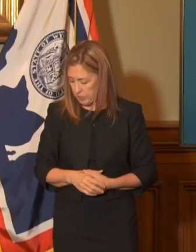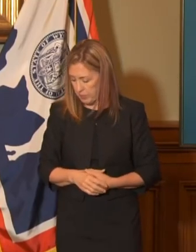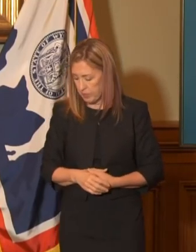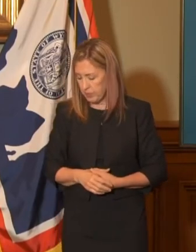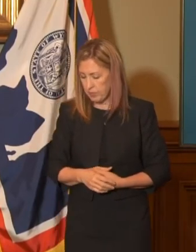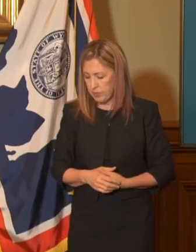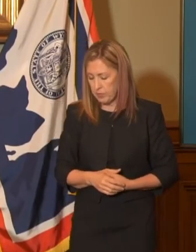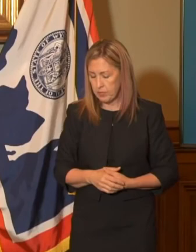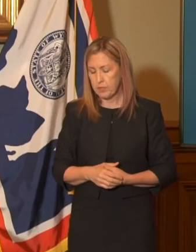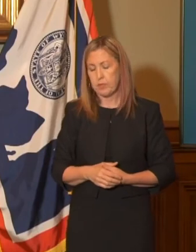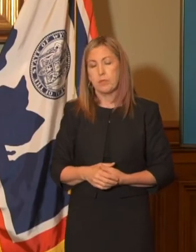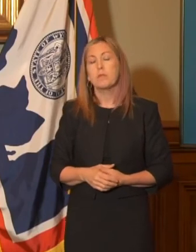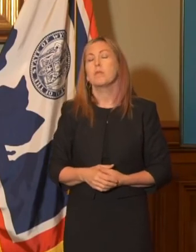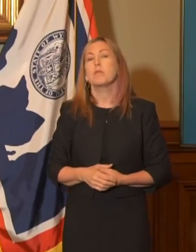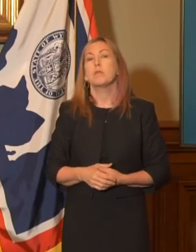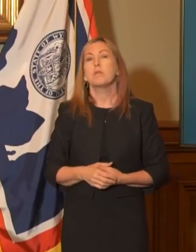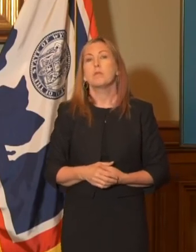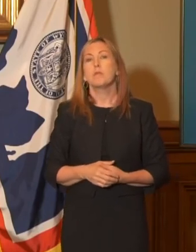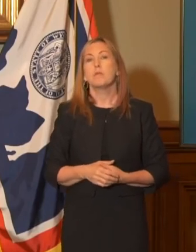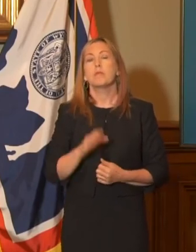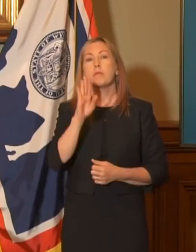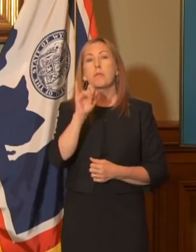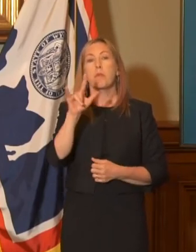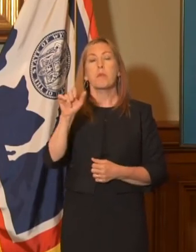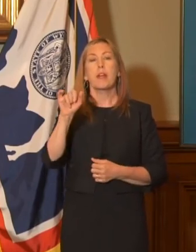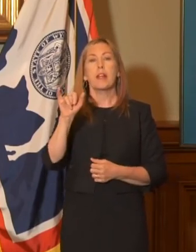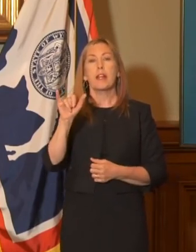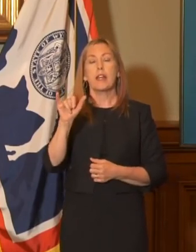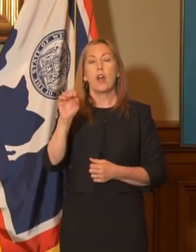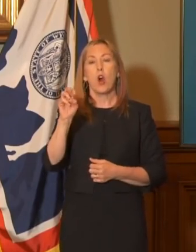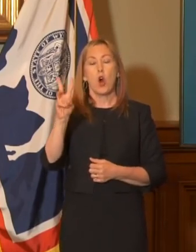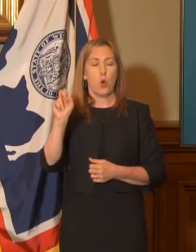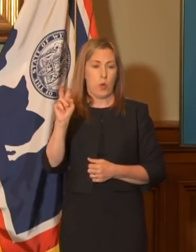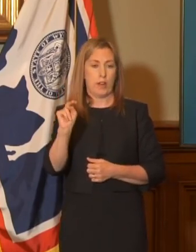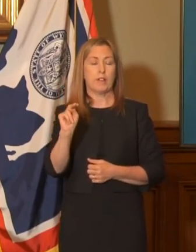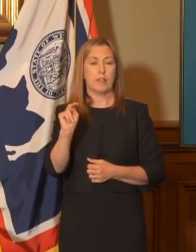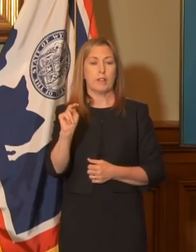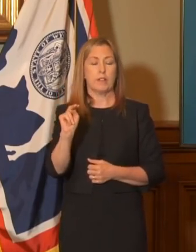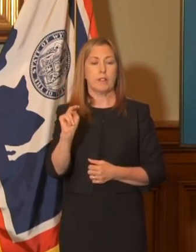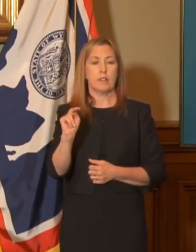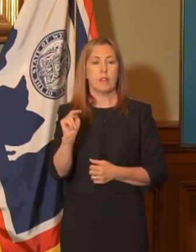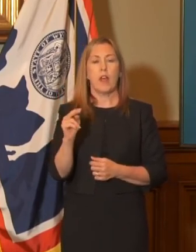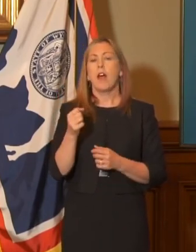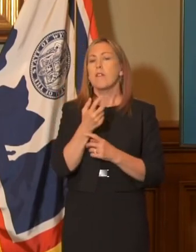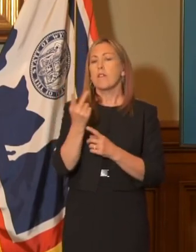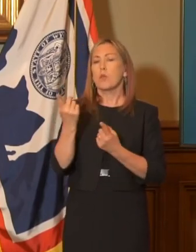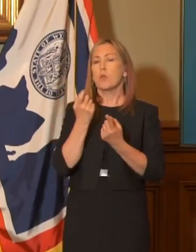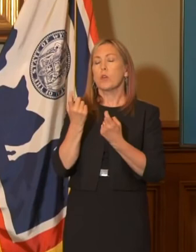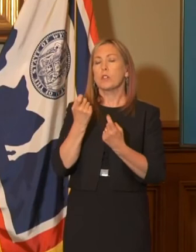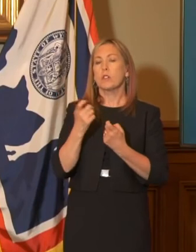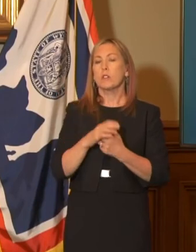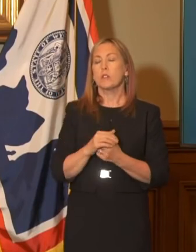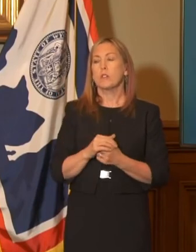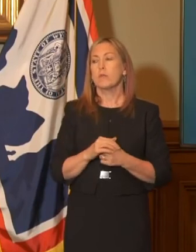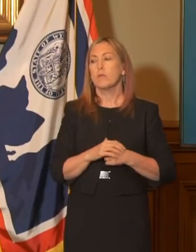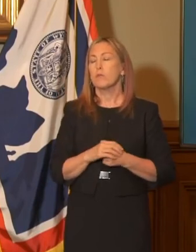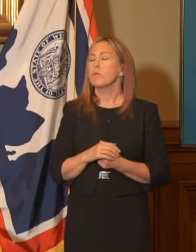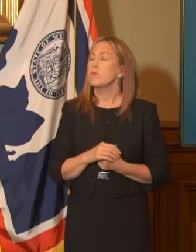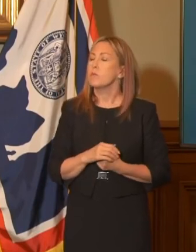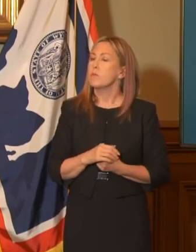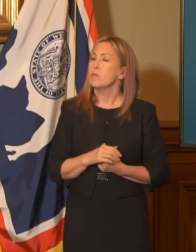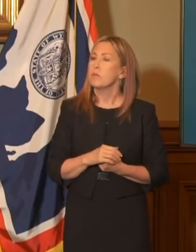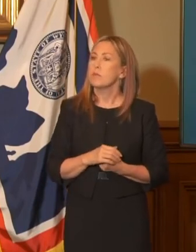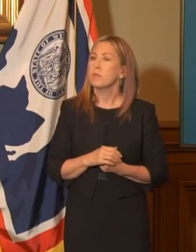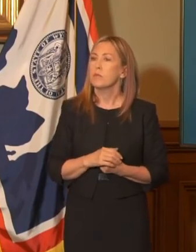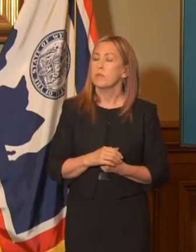Hi, Governor. This is Billy Arnold from the Jackson Hole News and Guide. I have two questions about opening up.